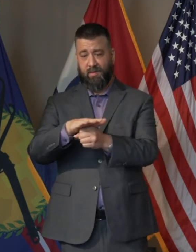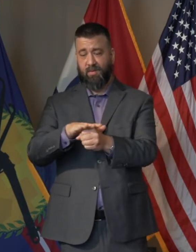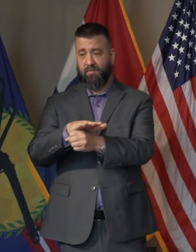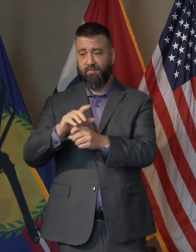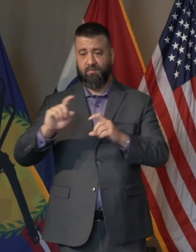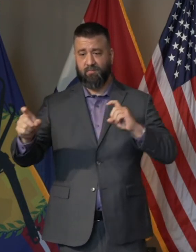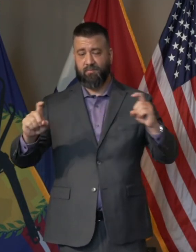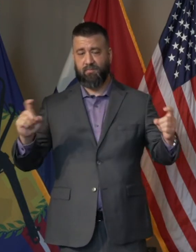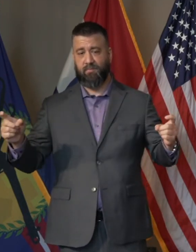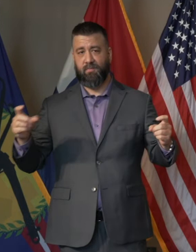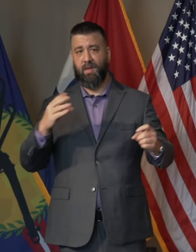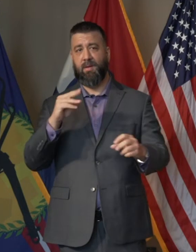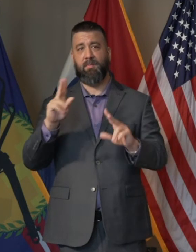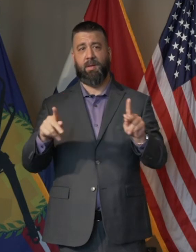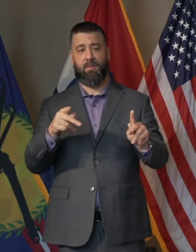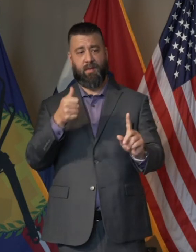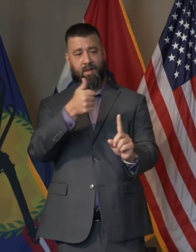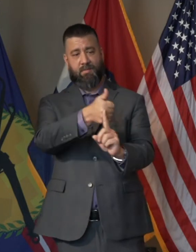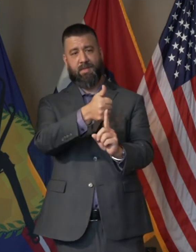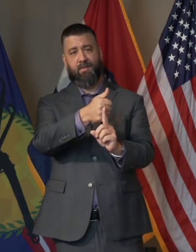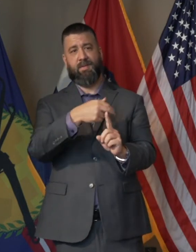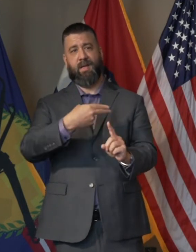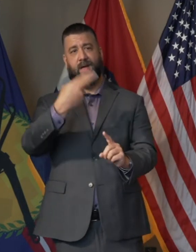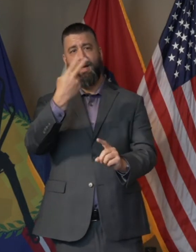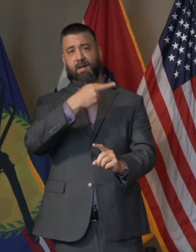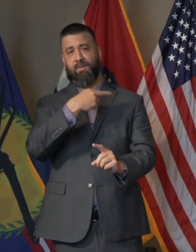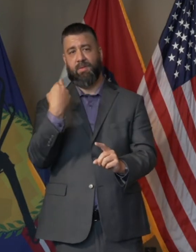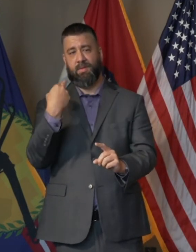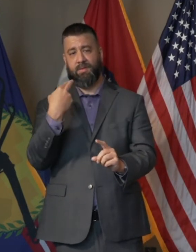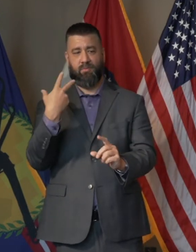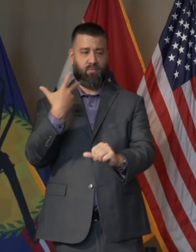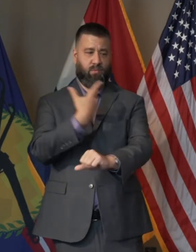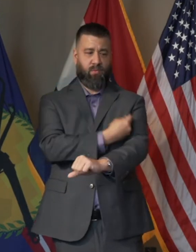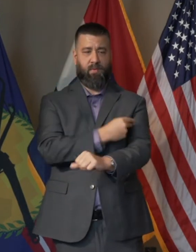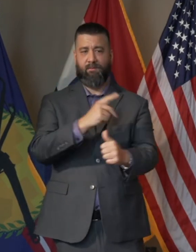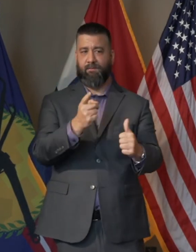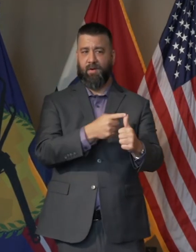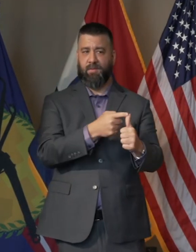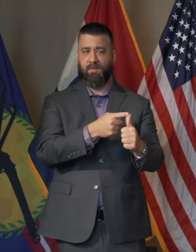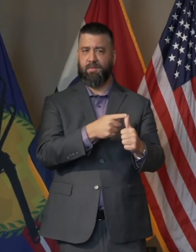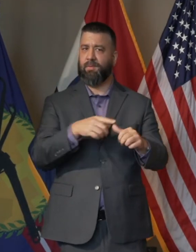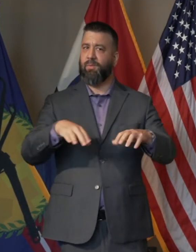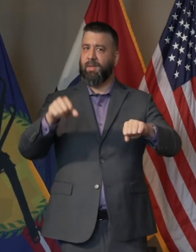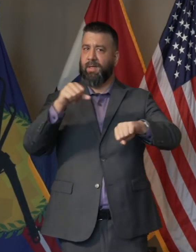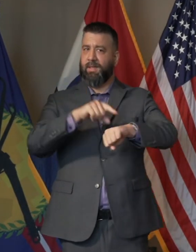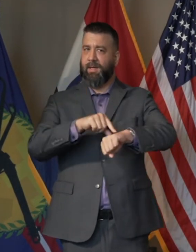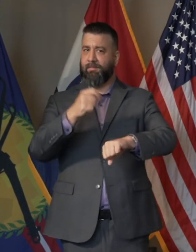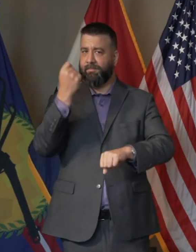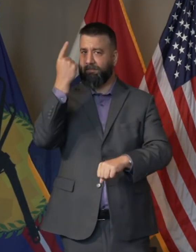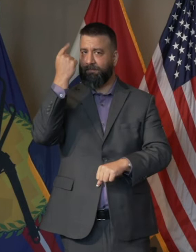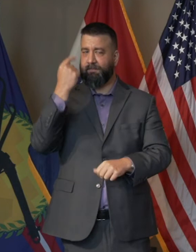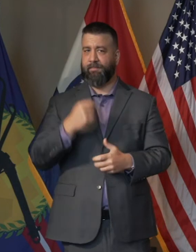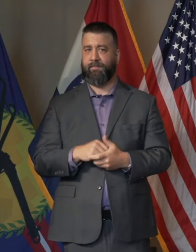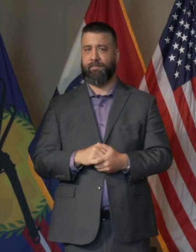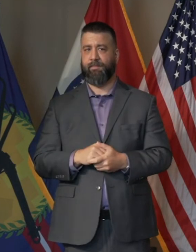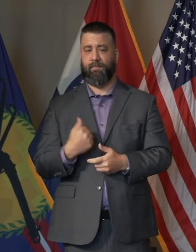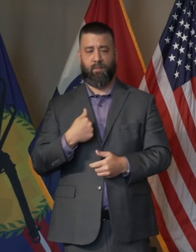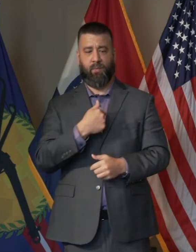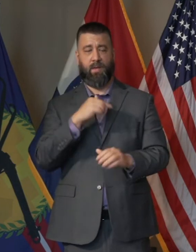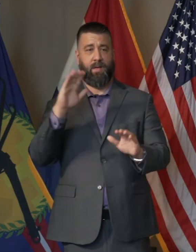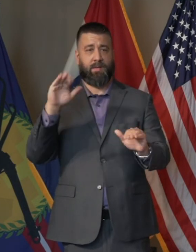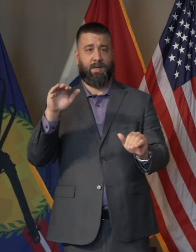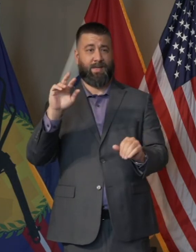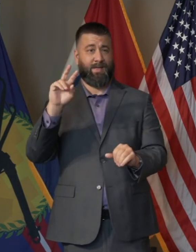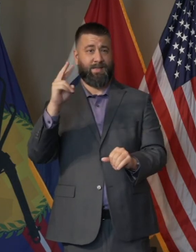getting those who have been identified as high risk vaccinated first will take some time. We expect a